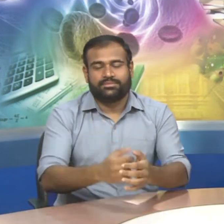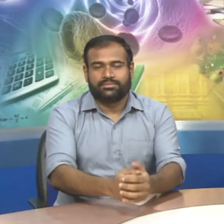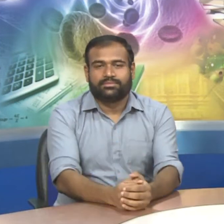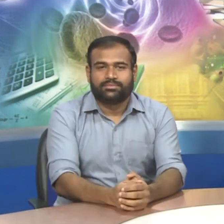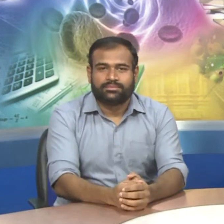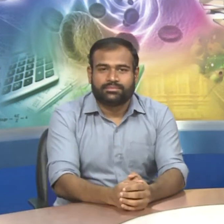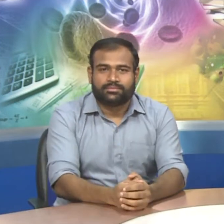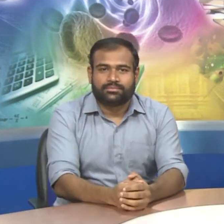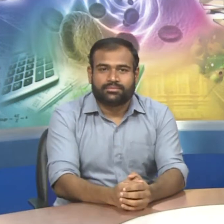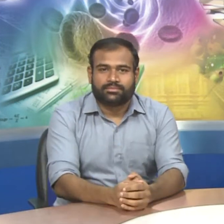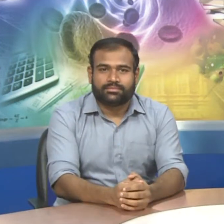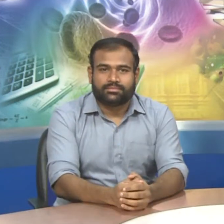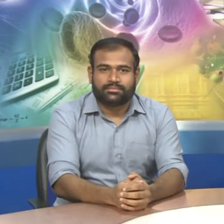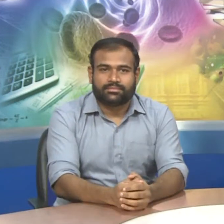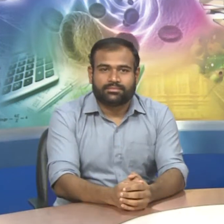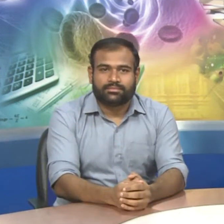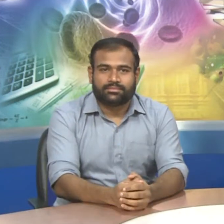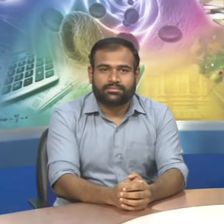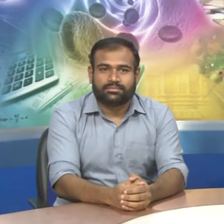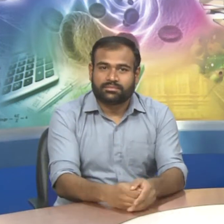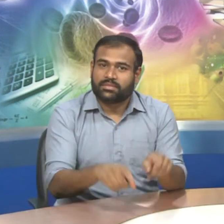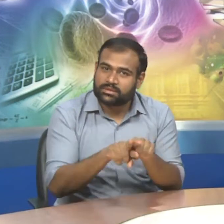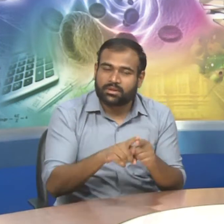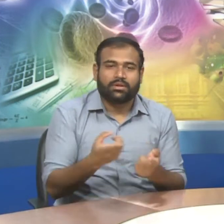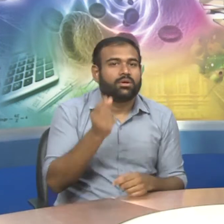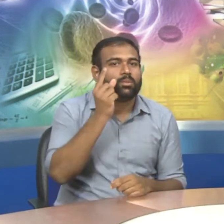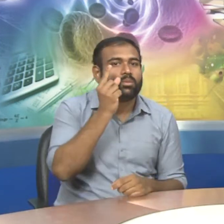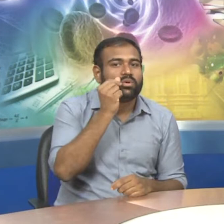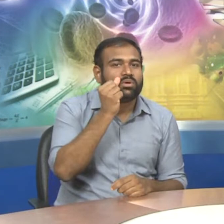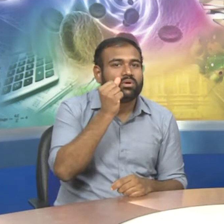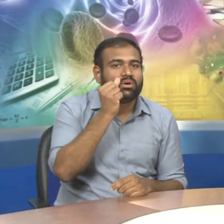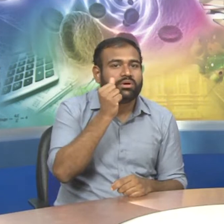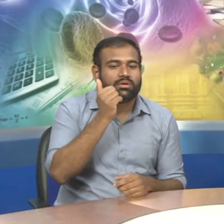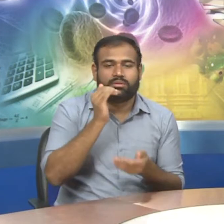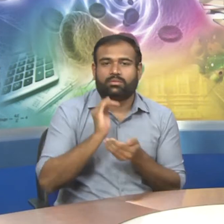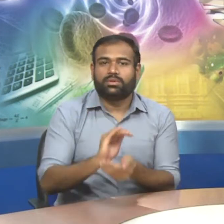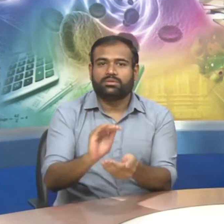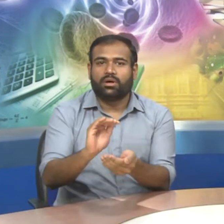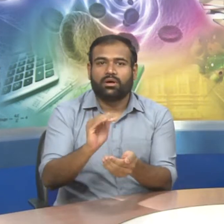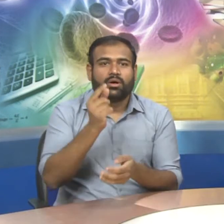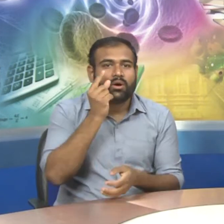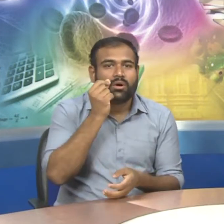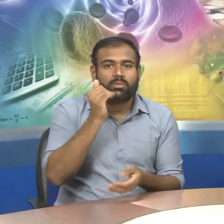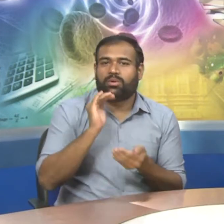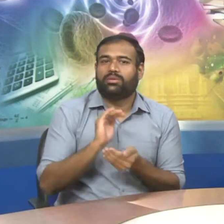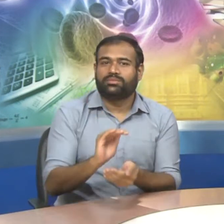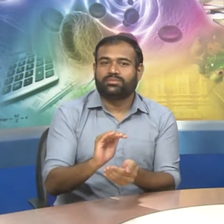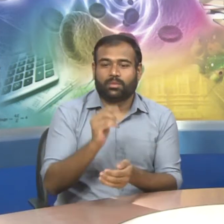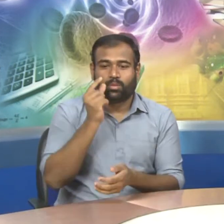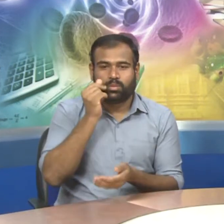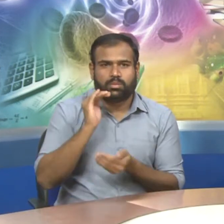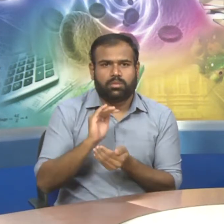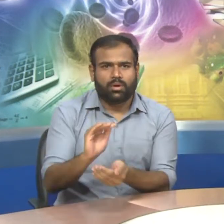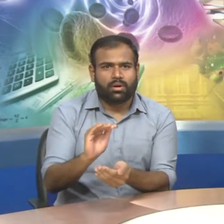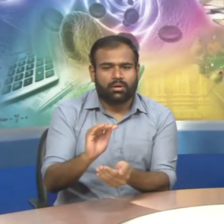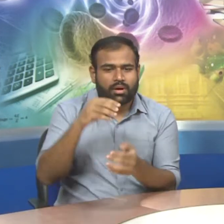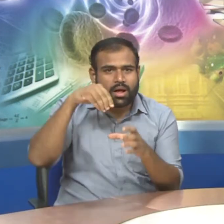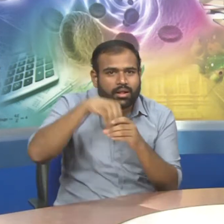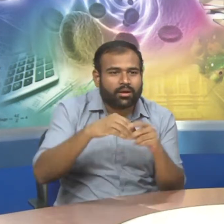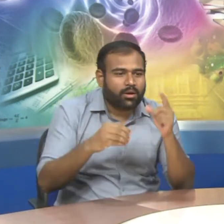it will create a new word. Similarly, for son, you see male sign